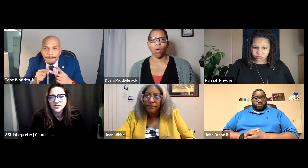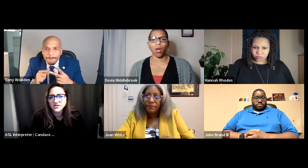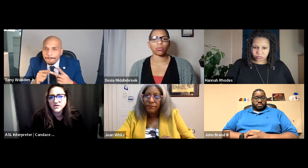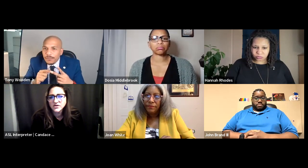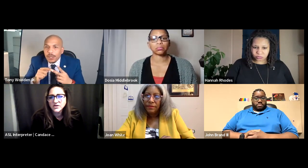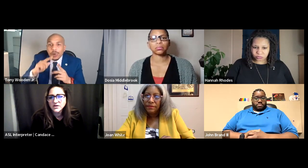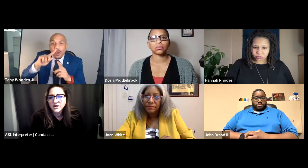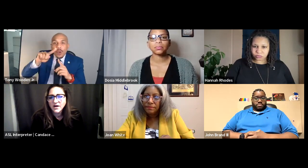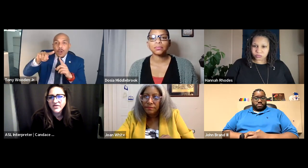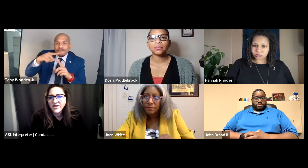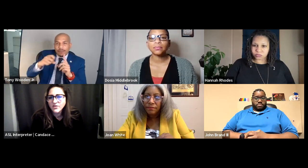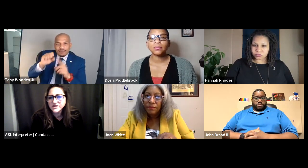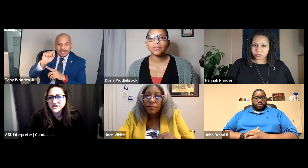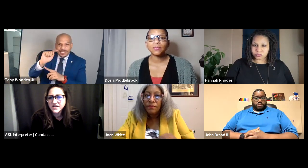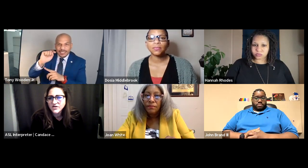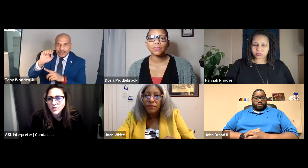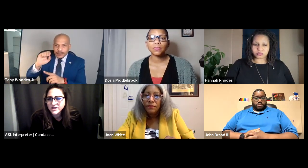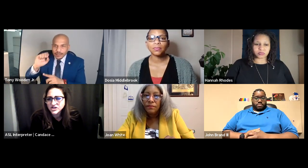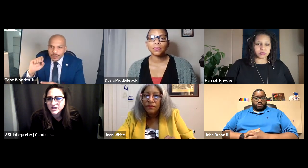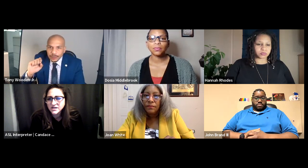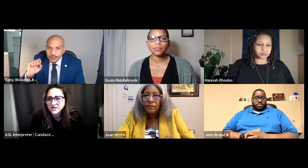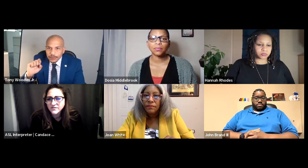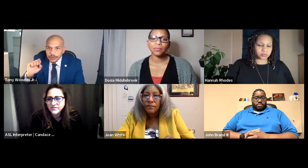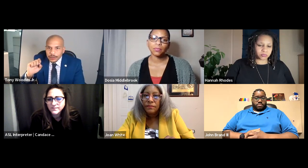Joan. And then there was another question.